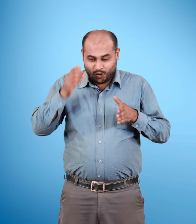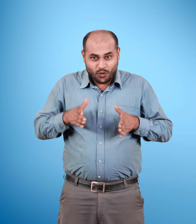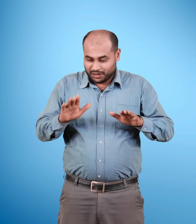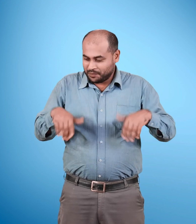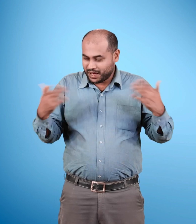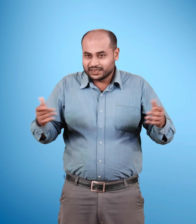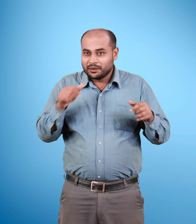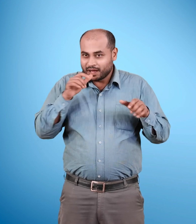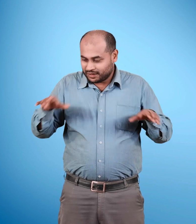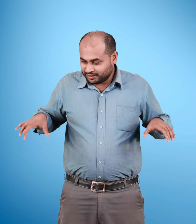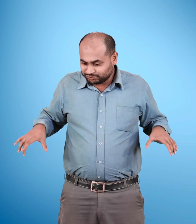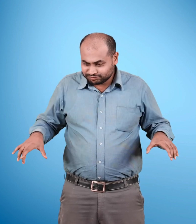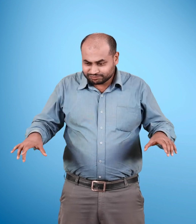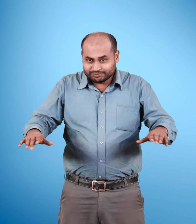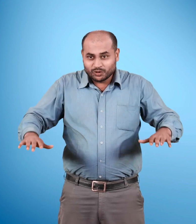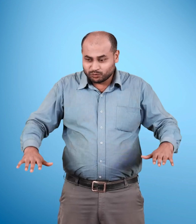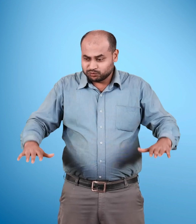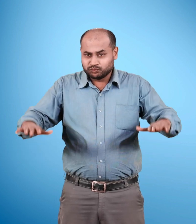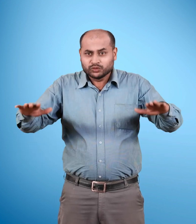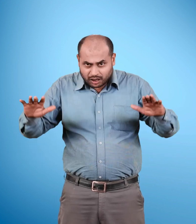It flows into the drains, isn't it?